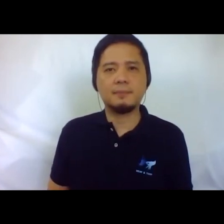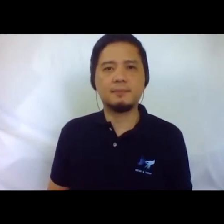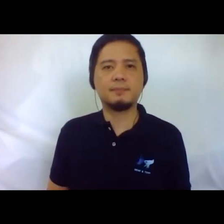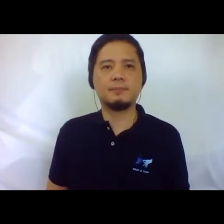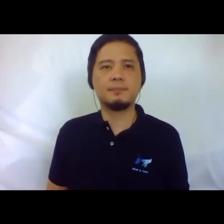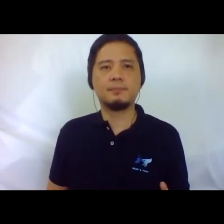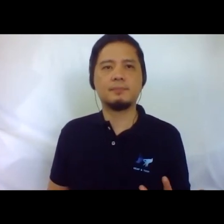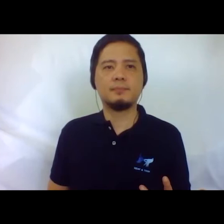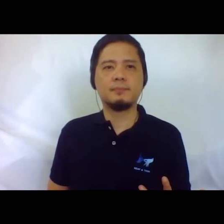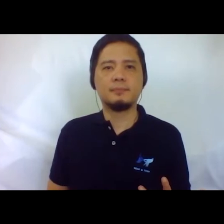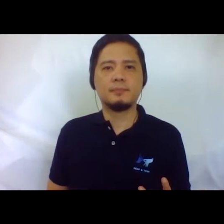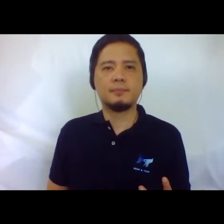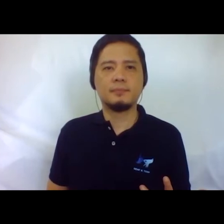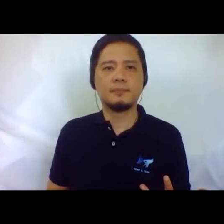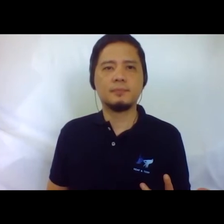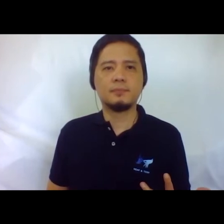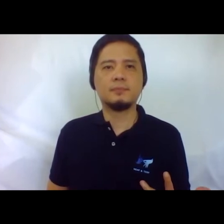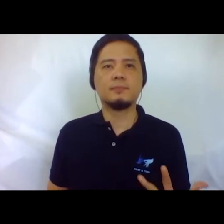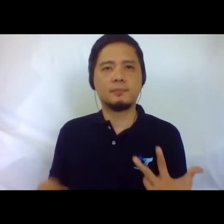Kyla. Okay. Okay.